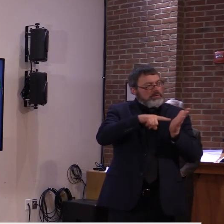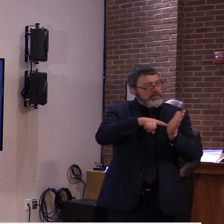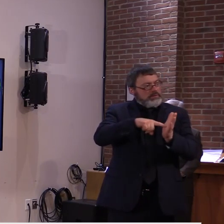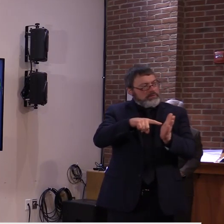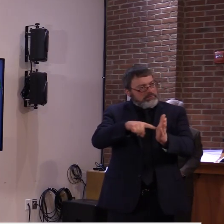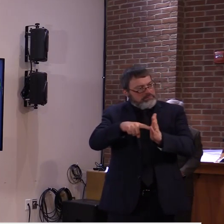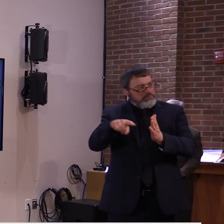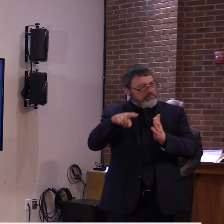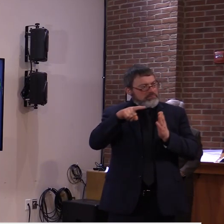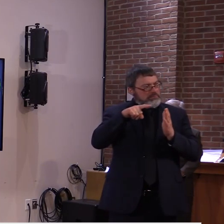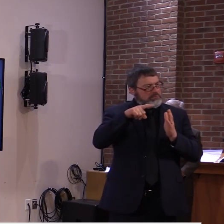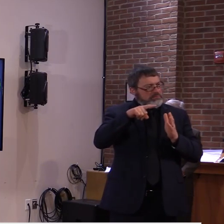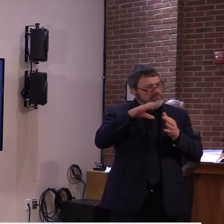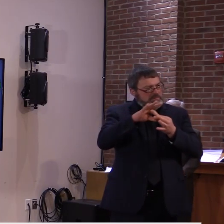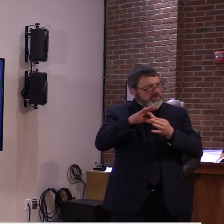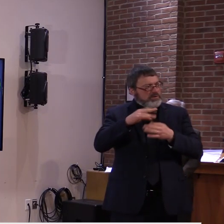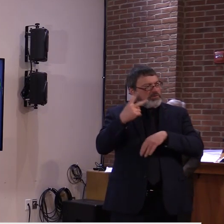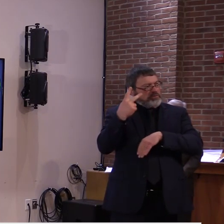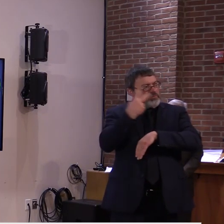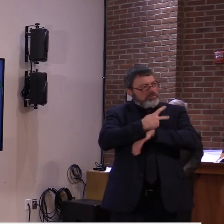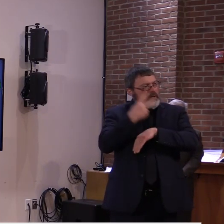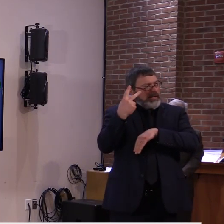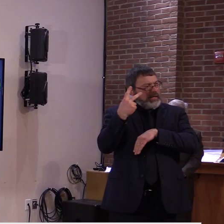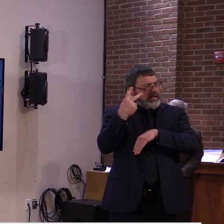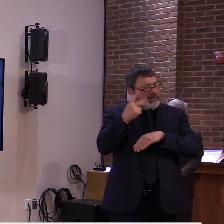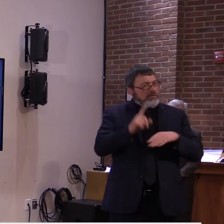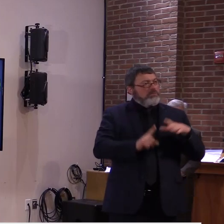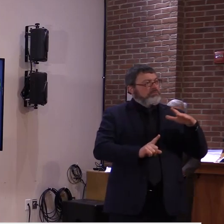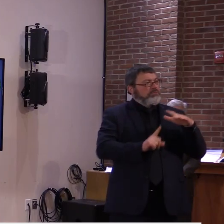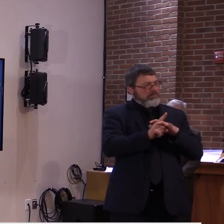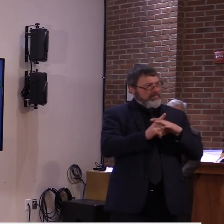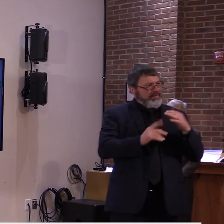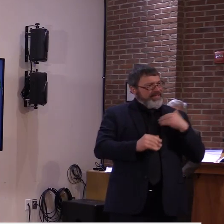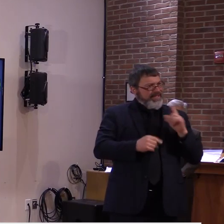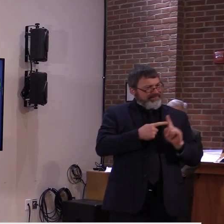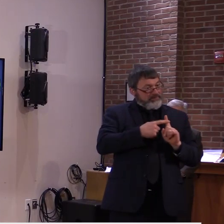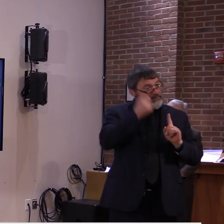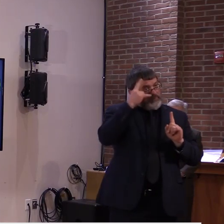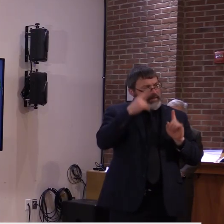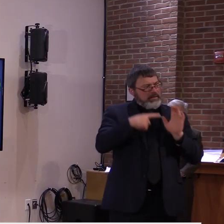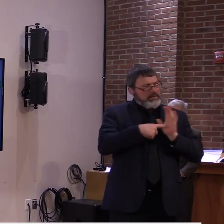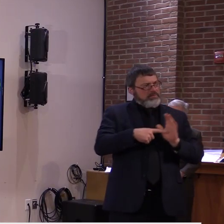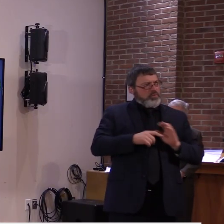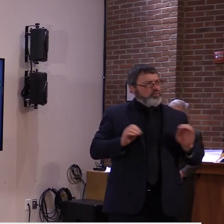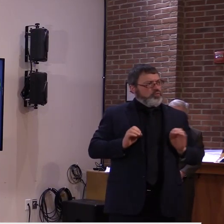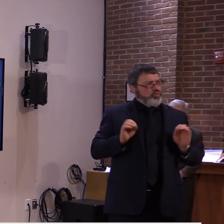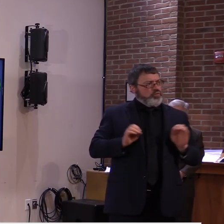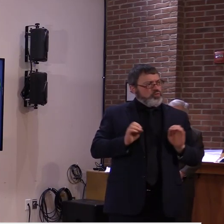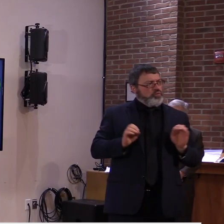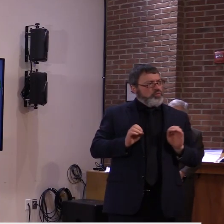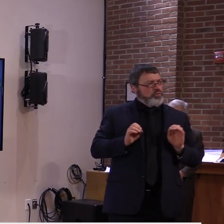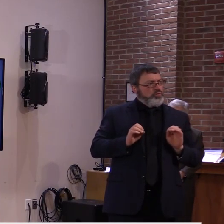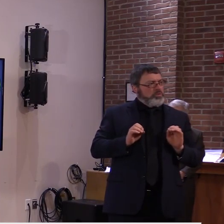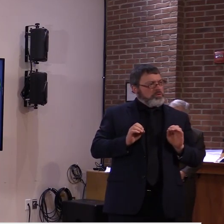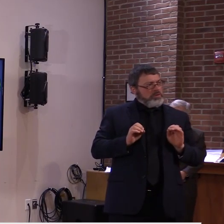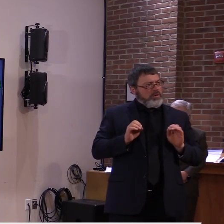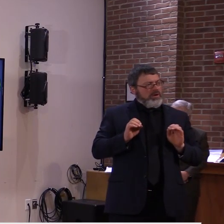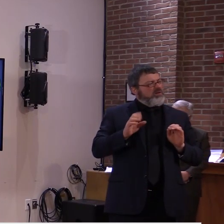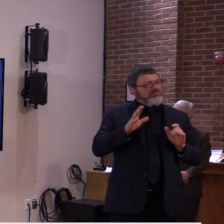much of their own contact tracing, they're being told to use a 48-hour period for contact tracing.